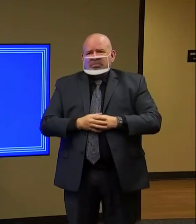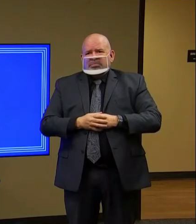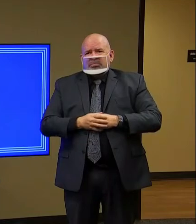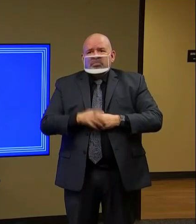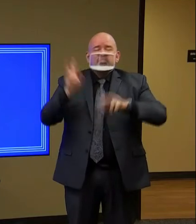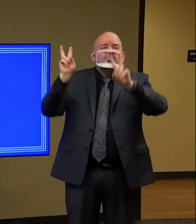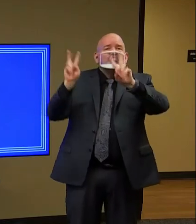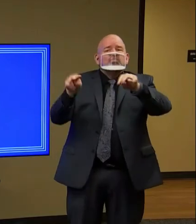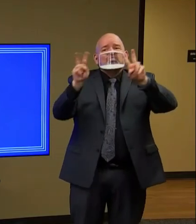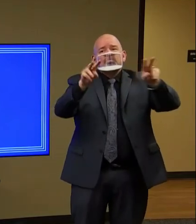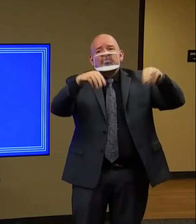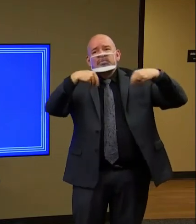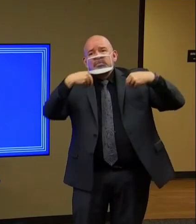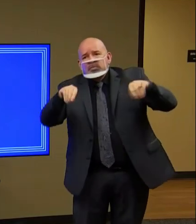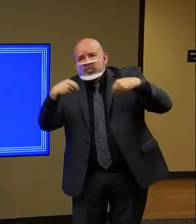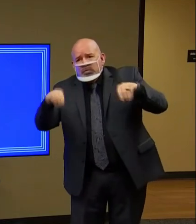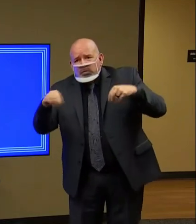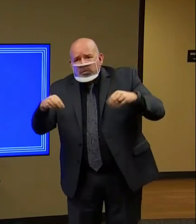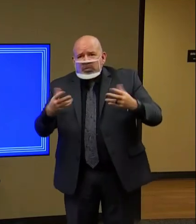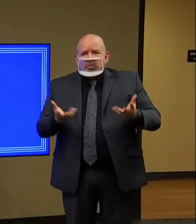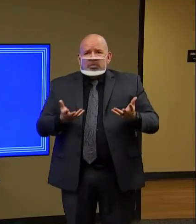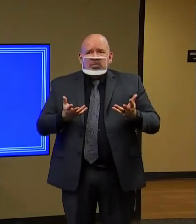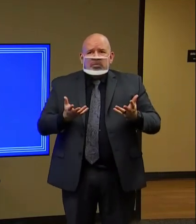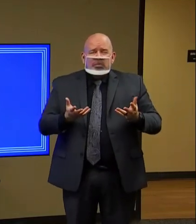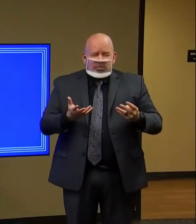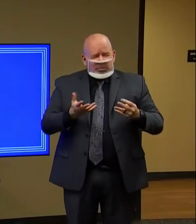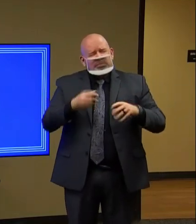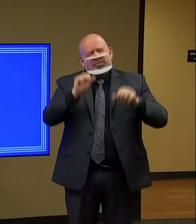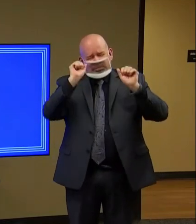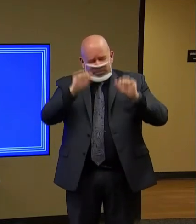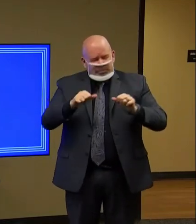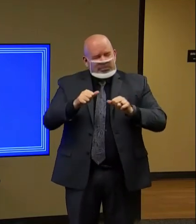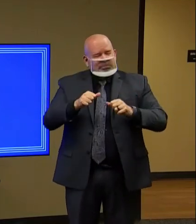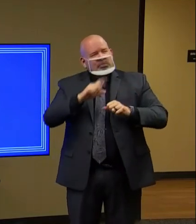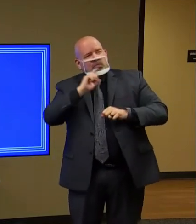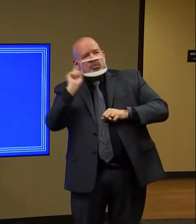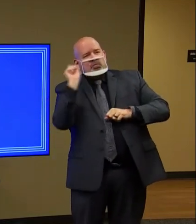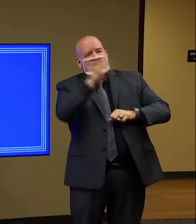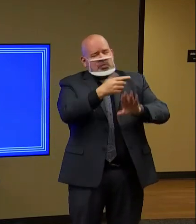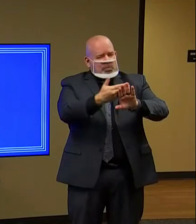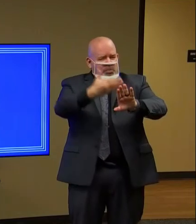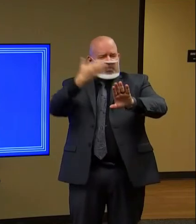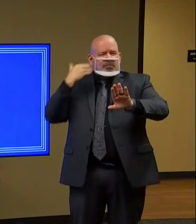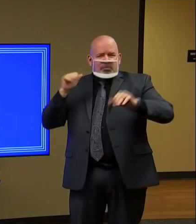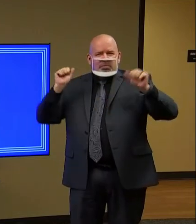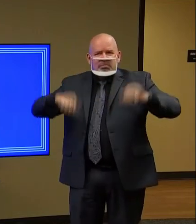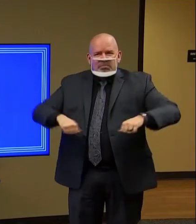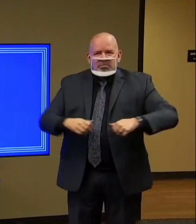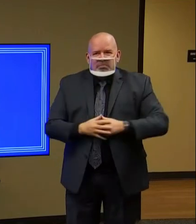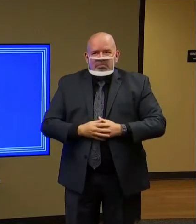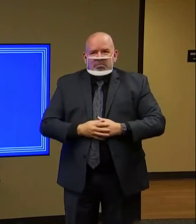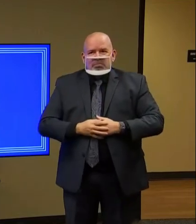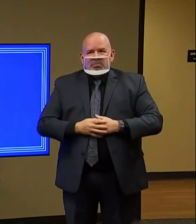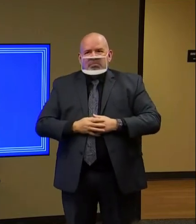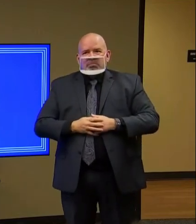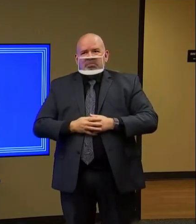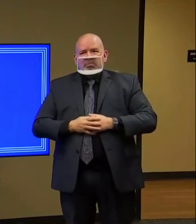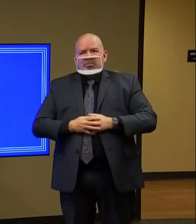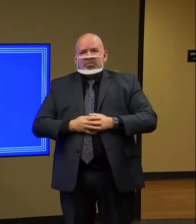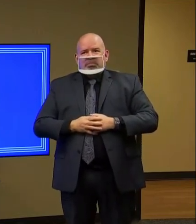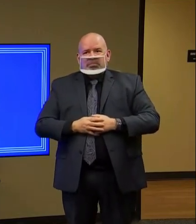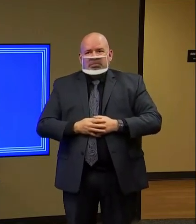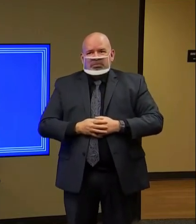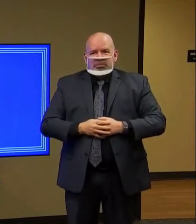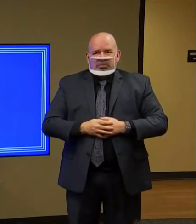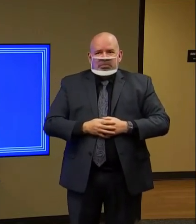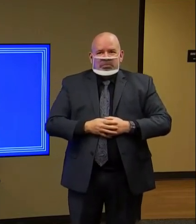and curbside. And it's important to remember to wear our mask 100% of the time